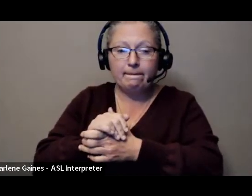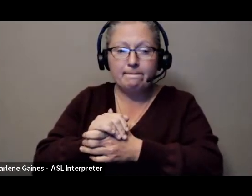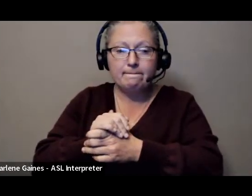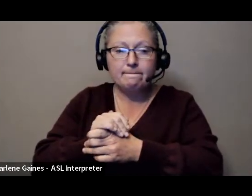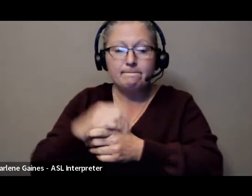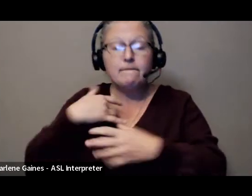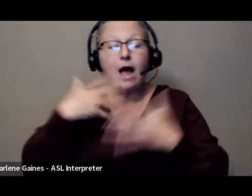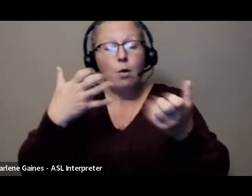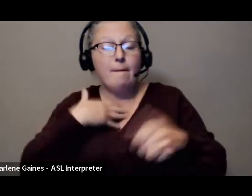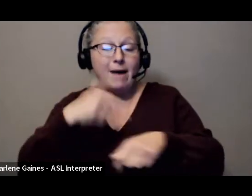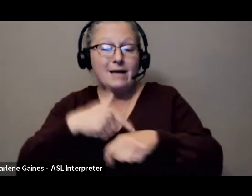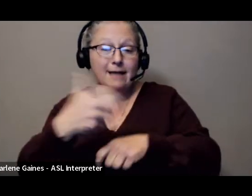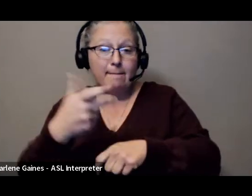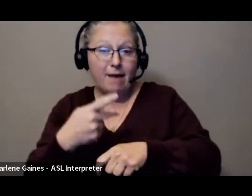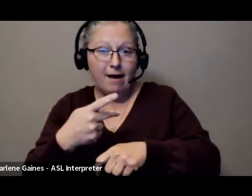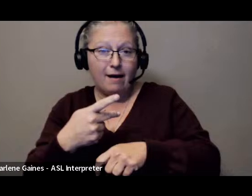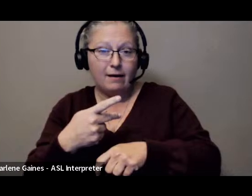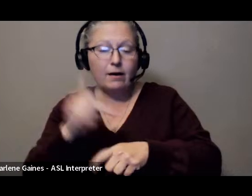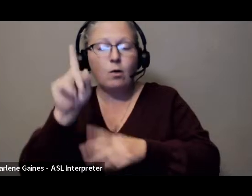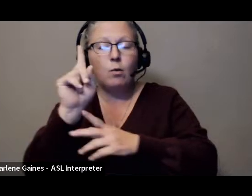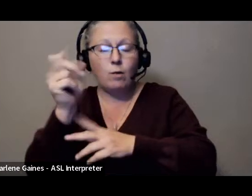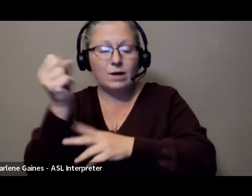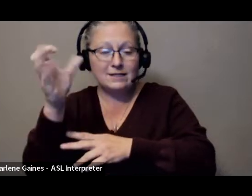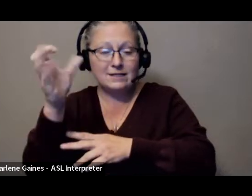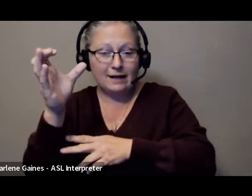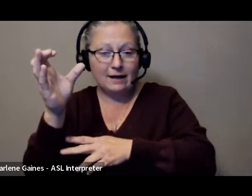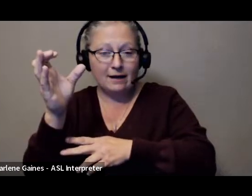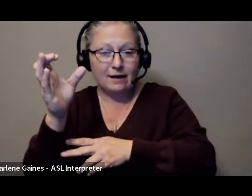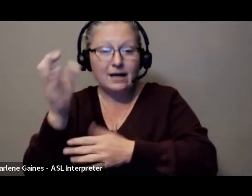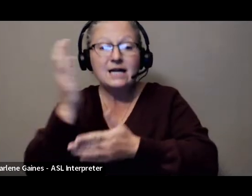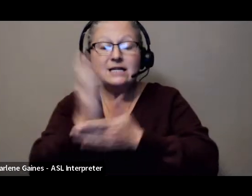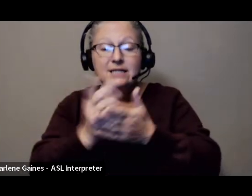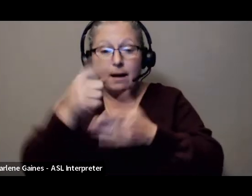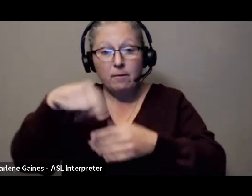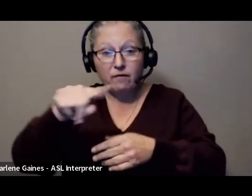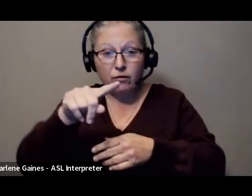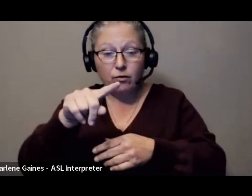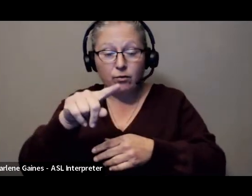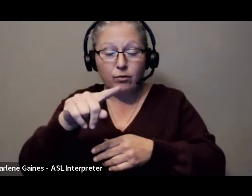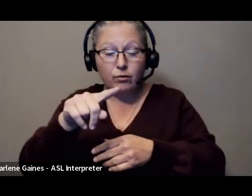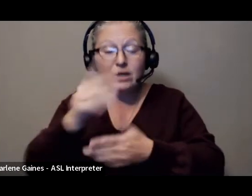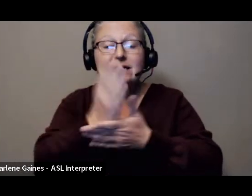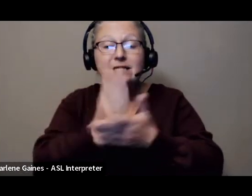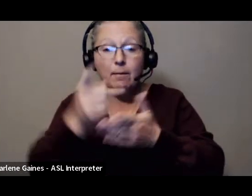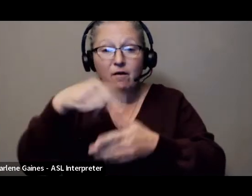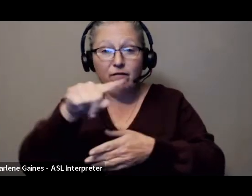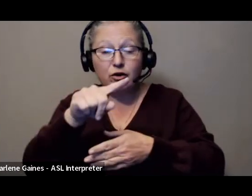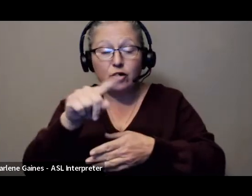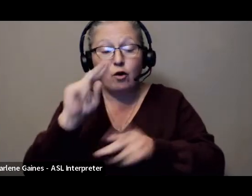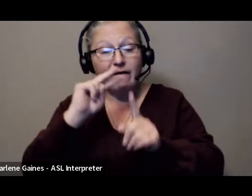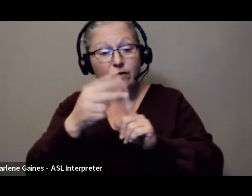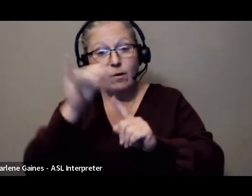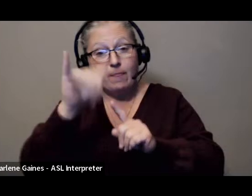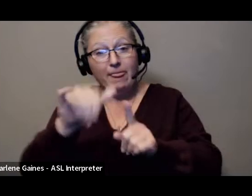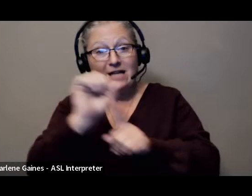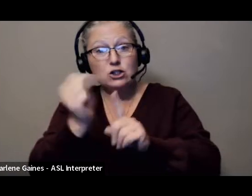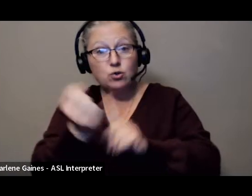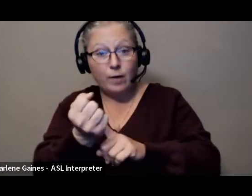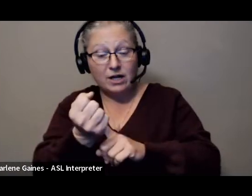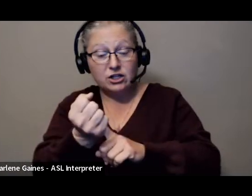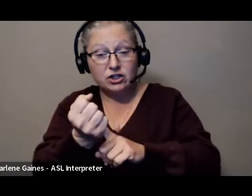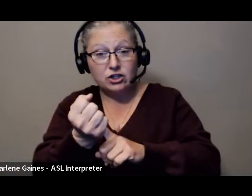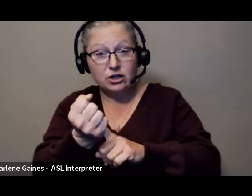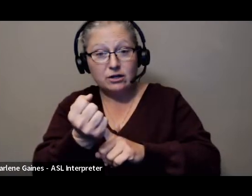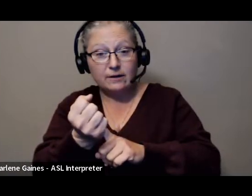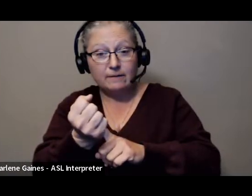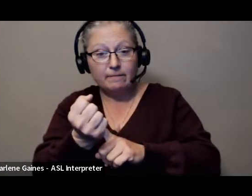I would like to get my time back. 1 second. Some of you view the situation